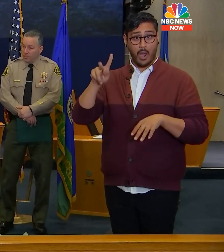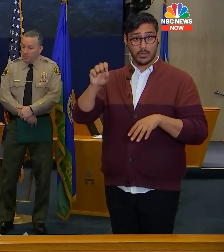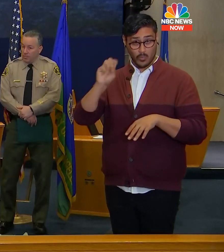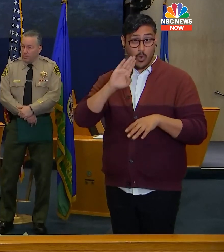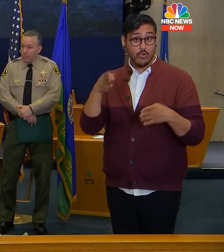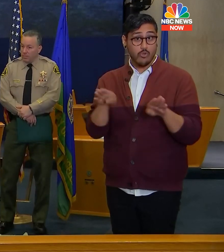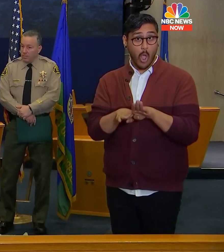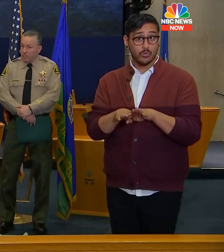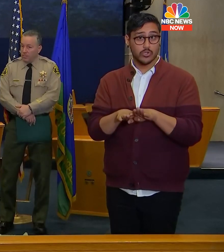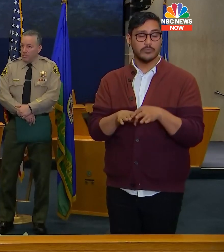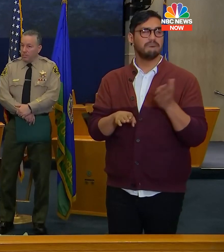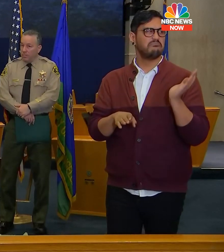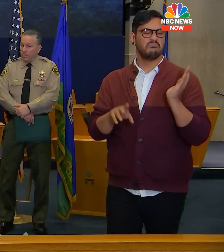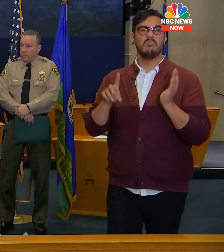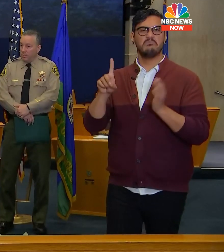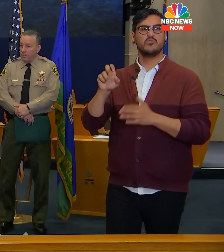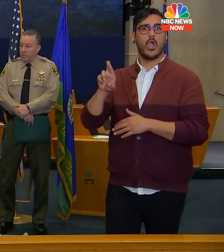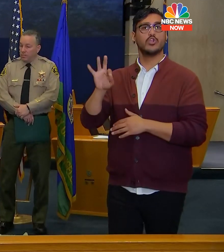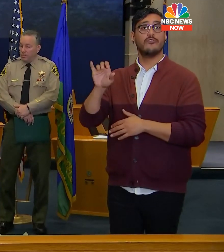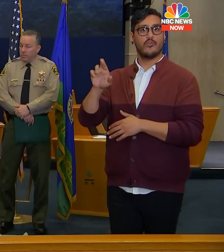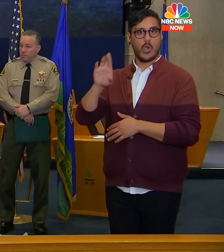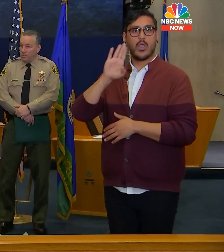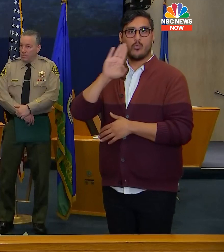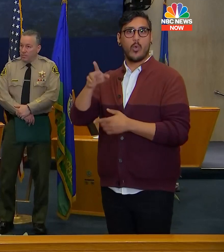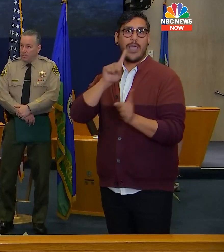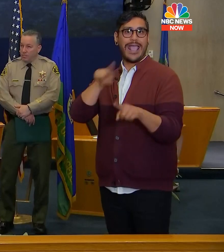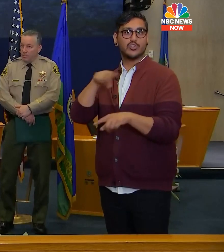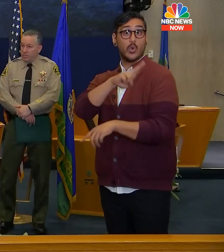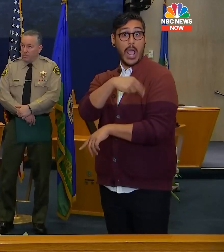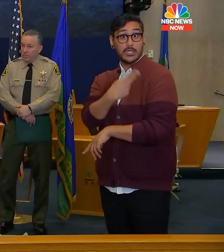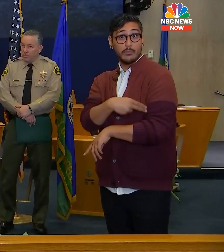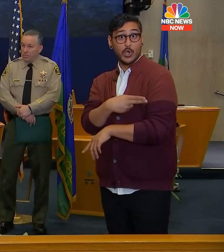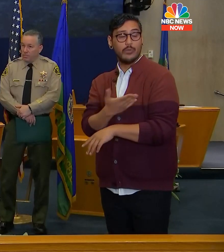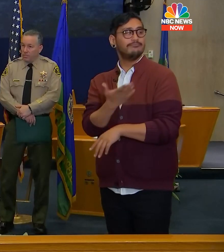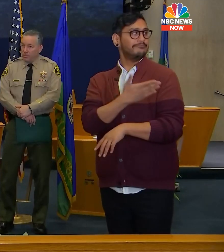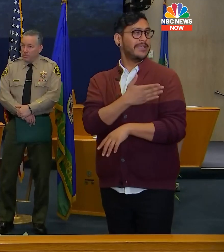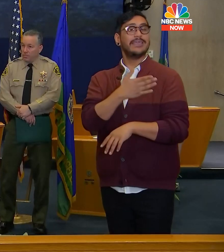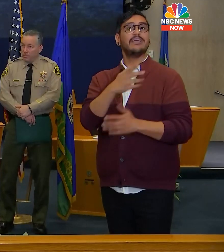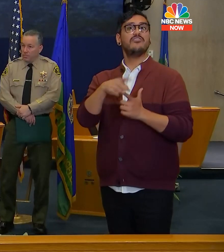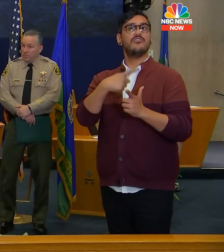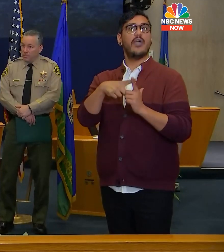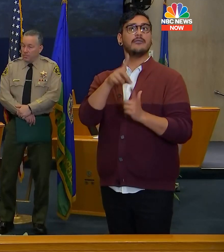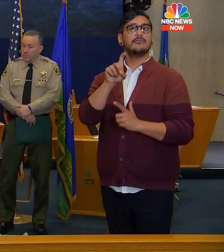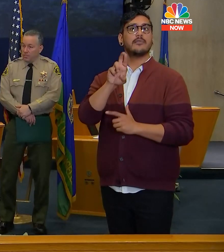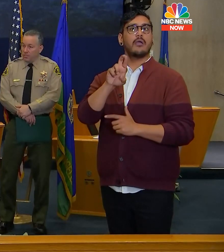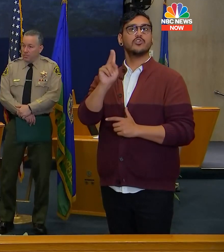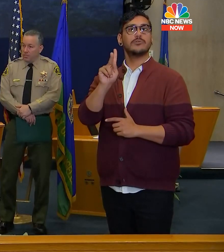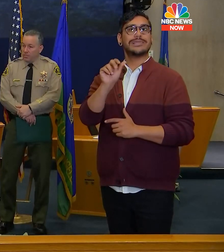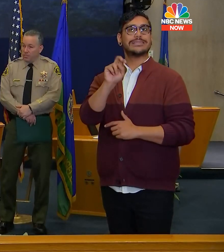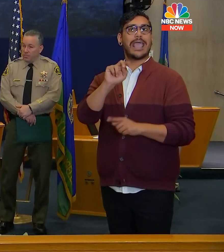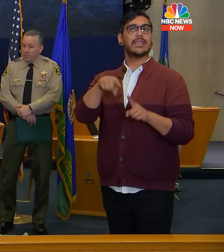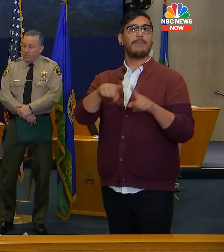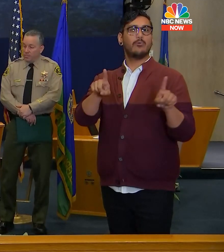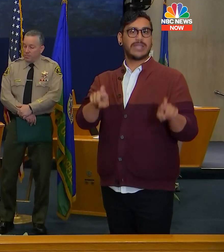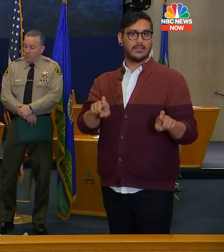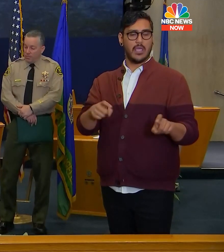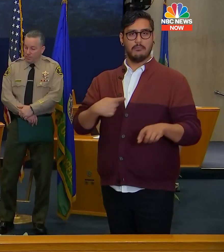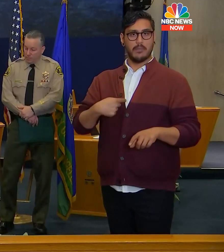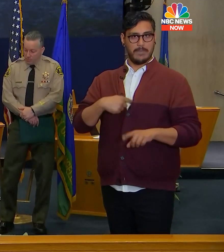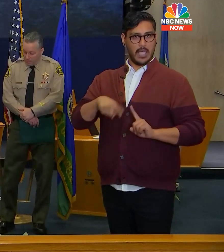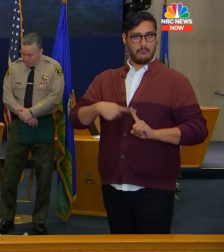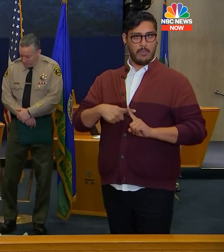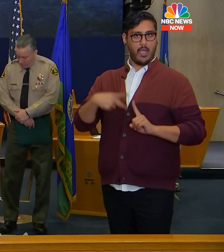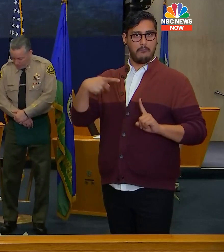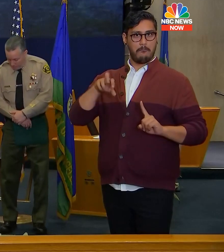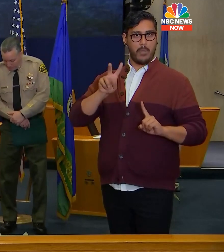question regarding how many of those tested are in the hospital. Then we'll go to Dr. Kazan regarding the testing, but I'll answer on the parks and